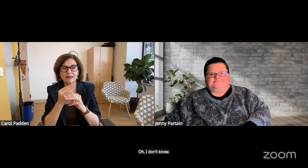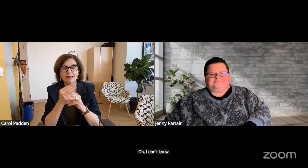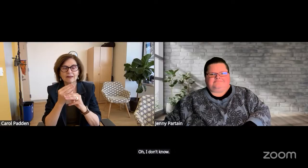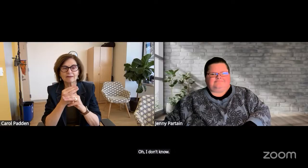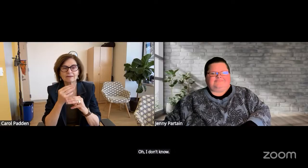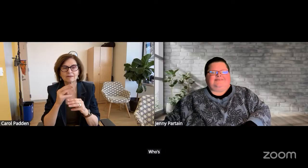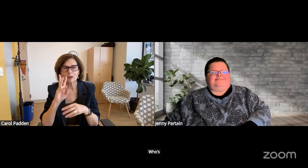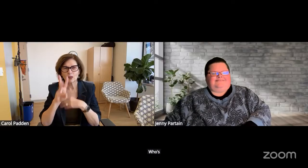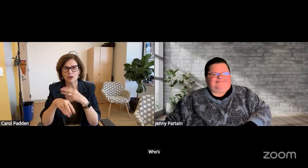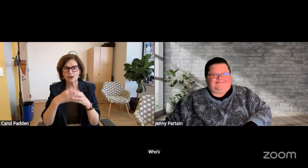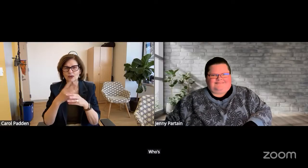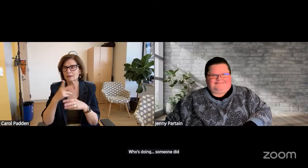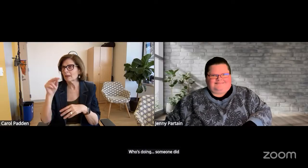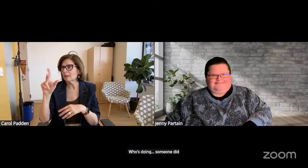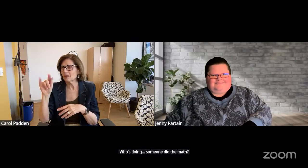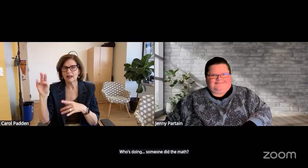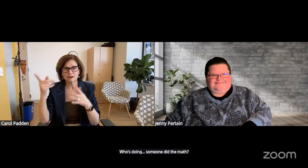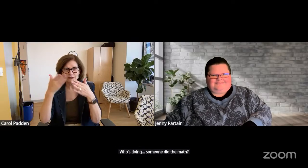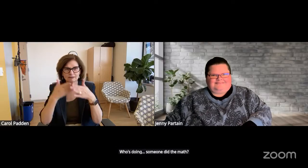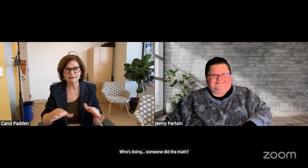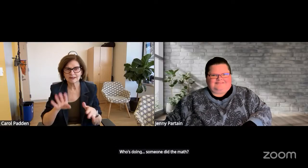Who's doing, someone did the math? I think somebody,